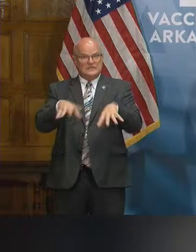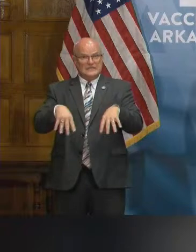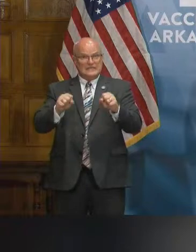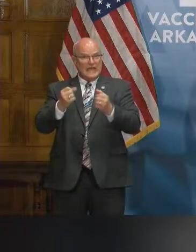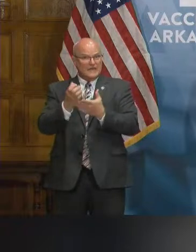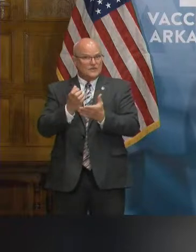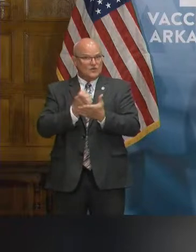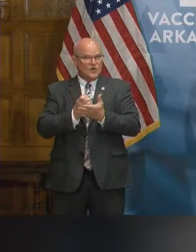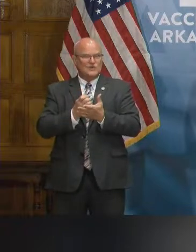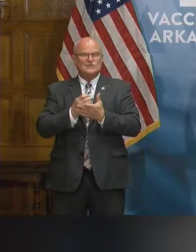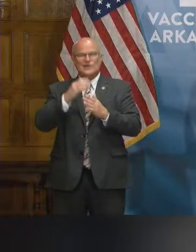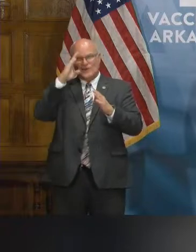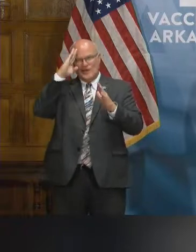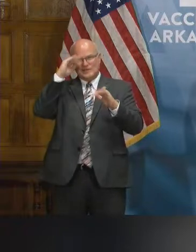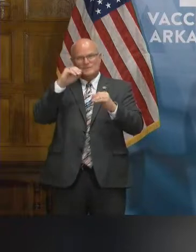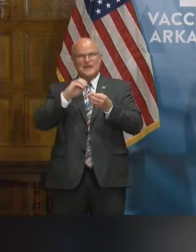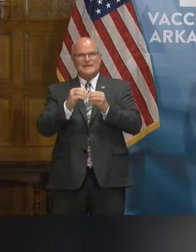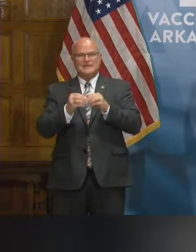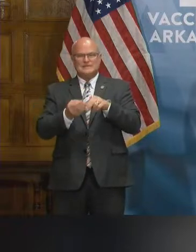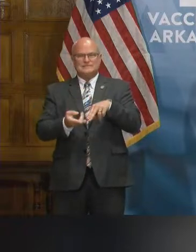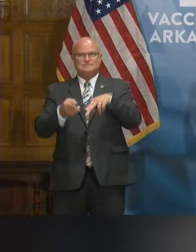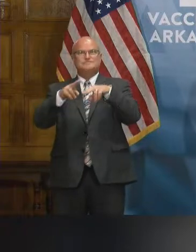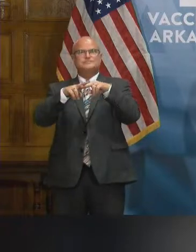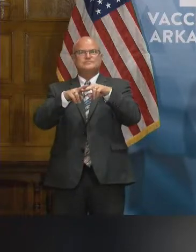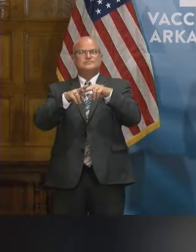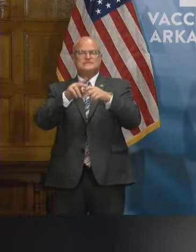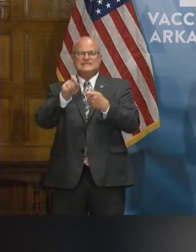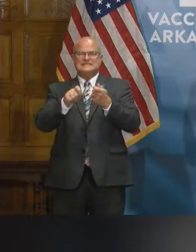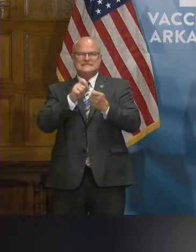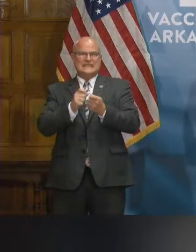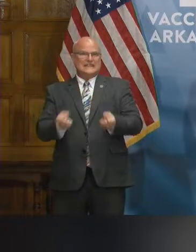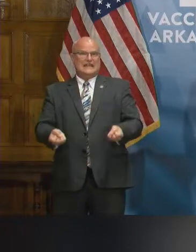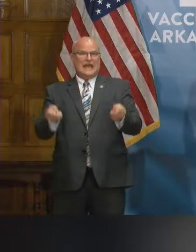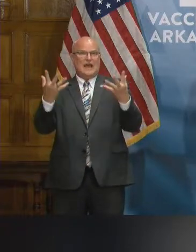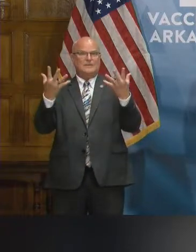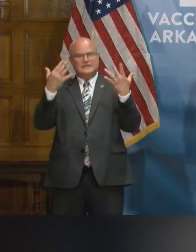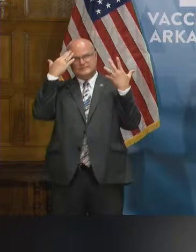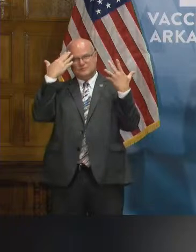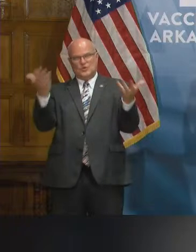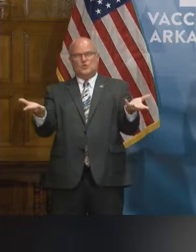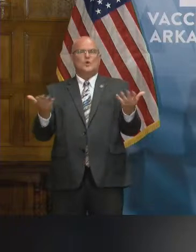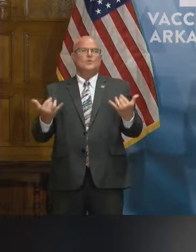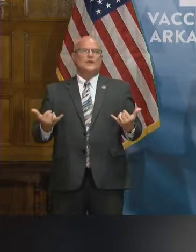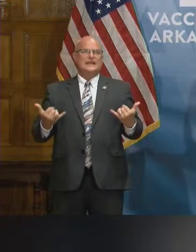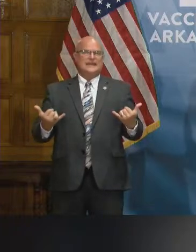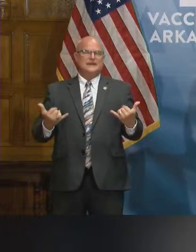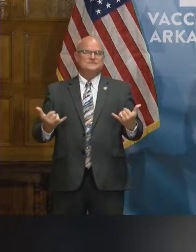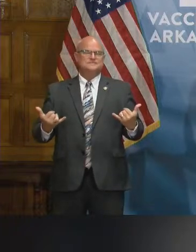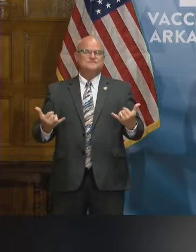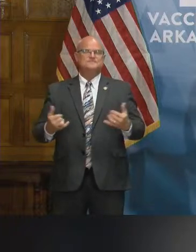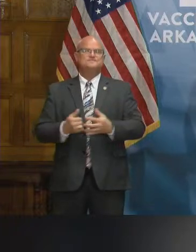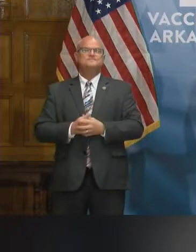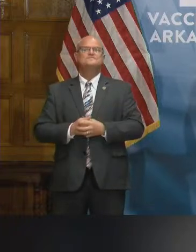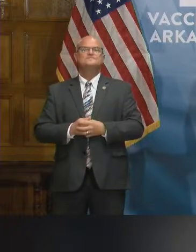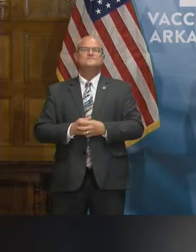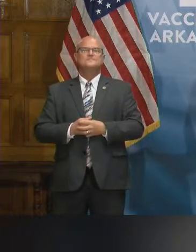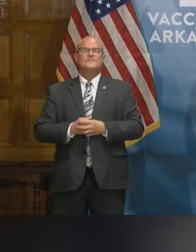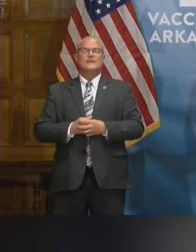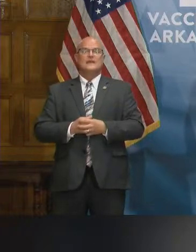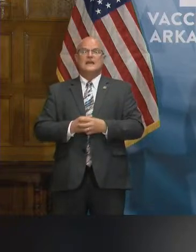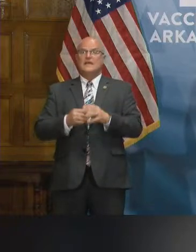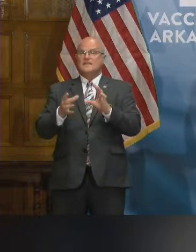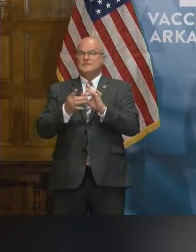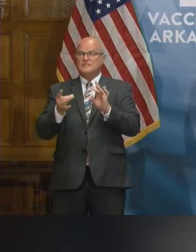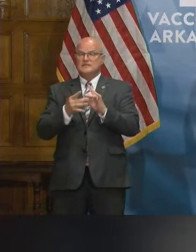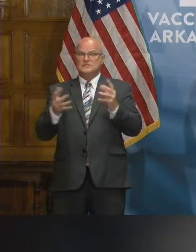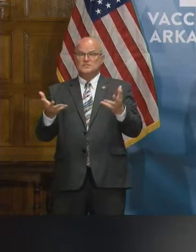course. So we expect to have an increase. We just don't know the volume of that increase that we'll see next year. The